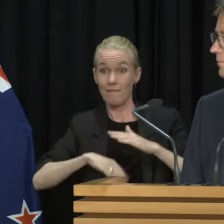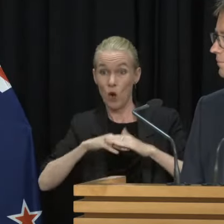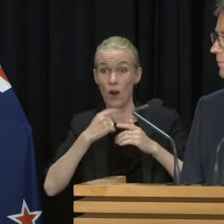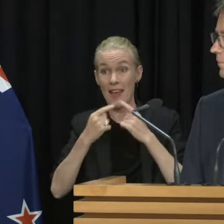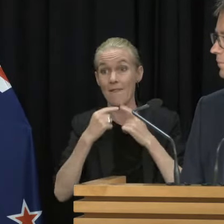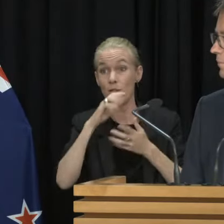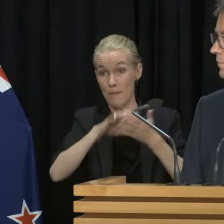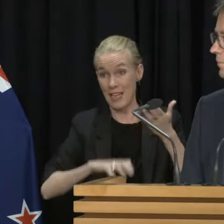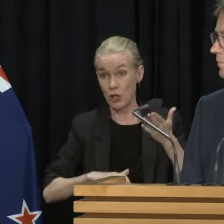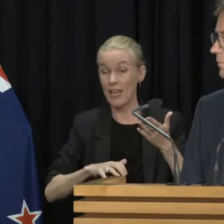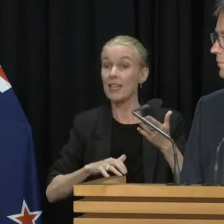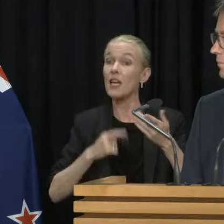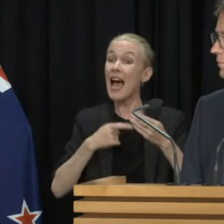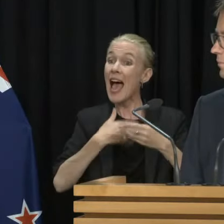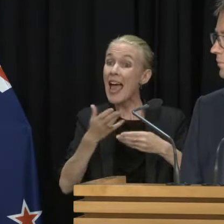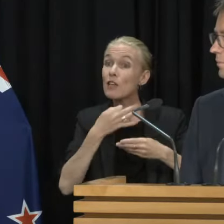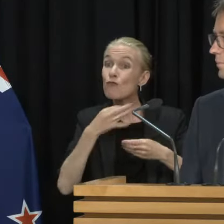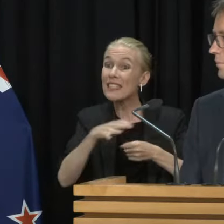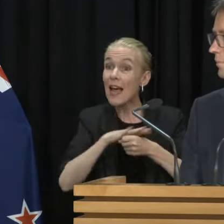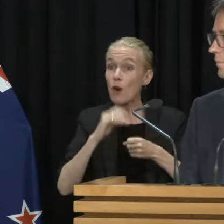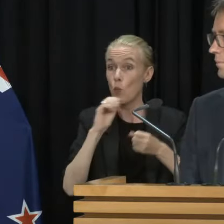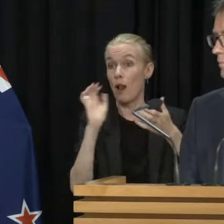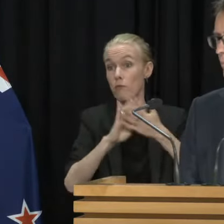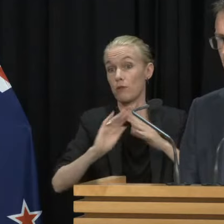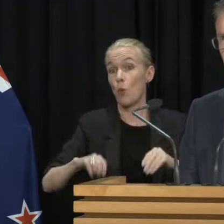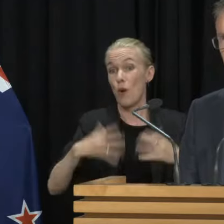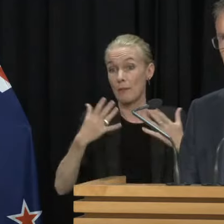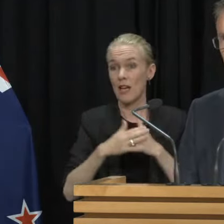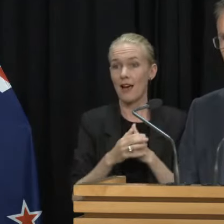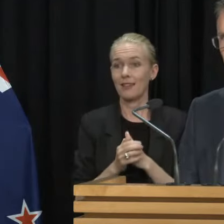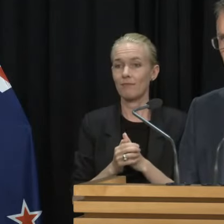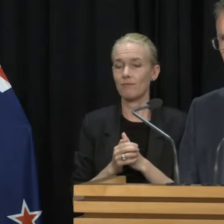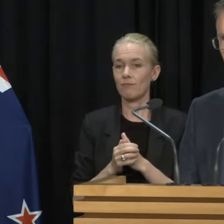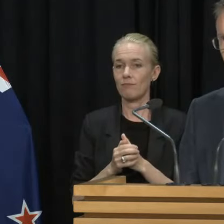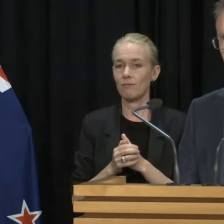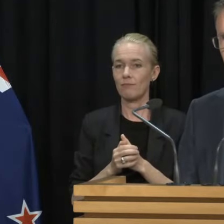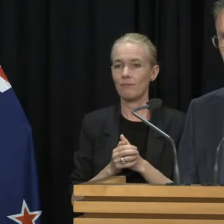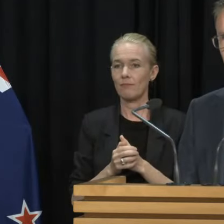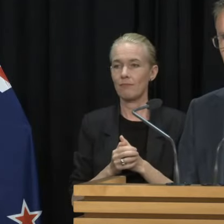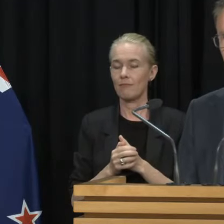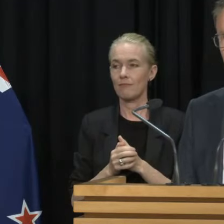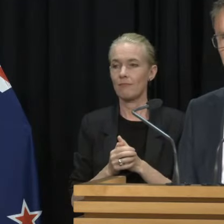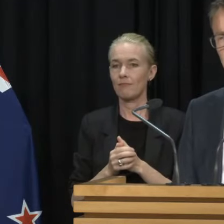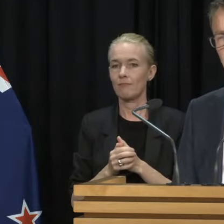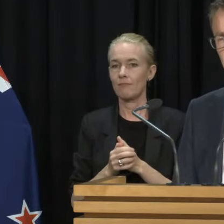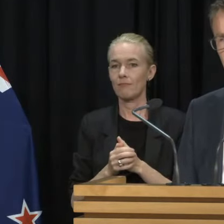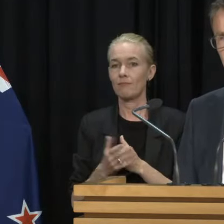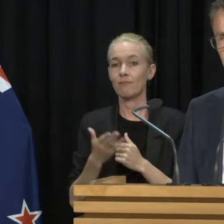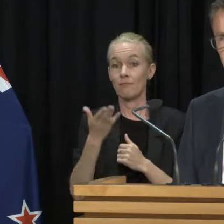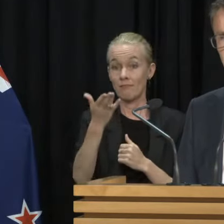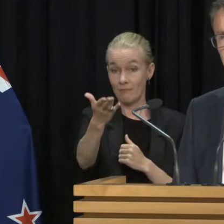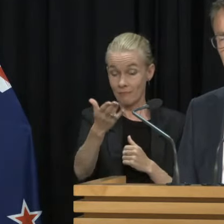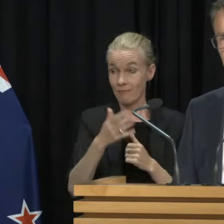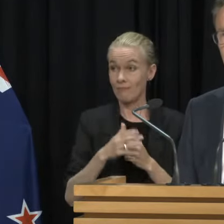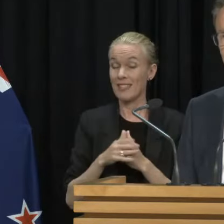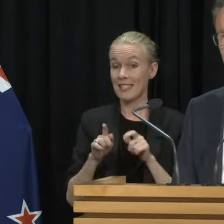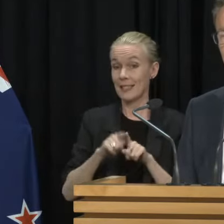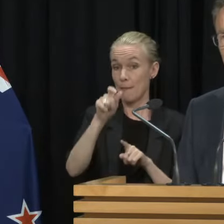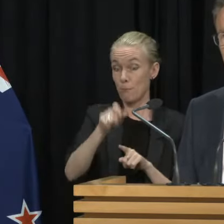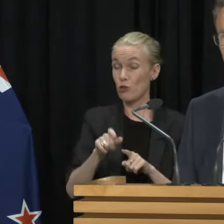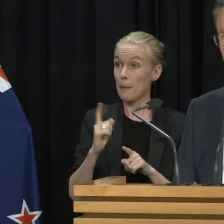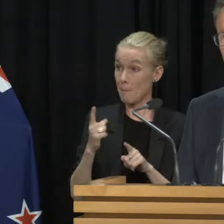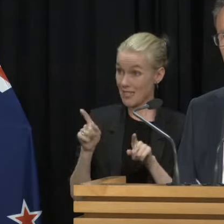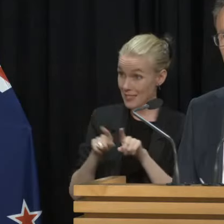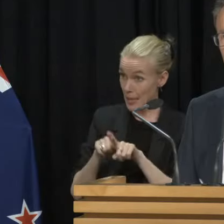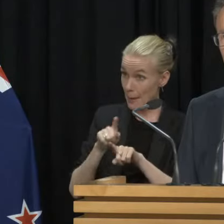might be out there, and information will be shared based upon that. Ministry of Health is I'll contacting. let Tova finish that. Likewise, people want to be assured that the Ministry of